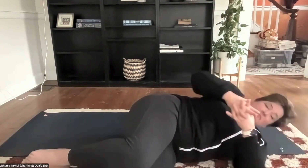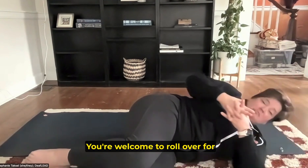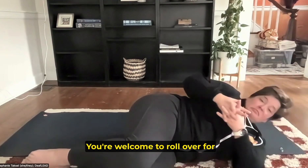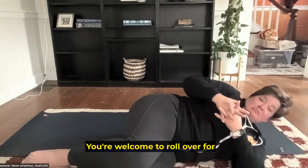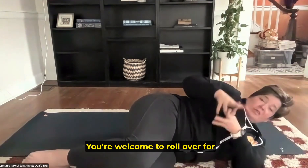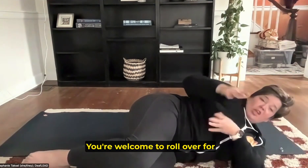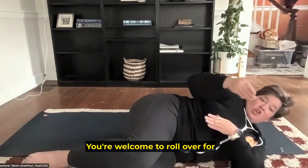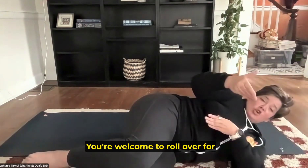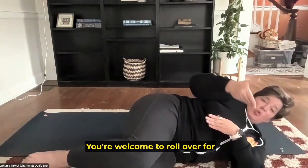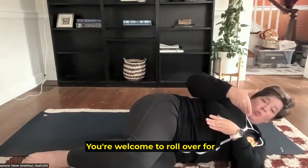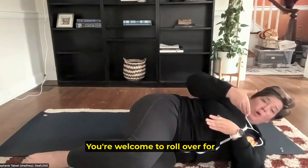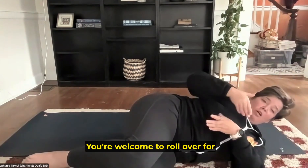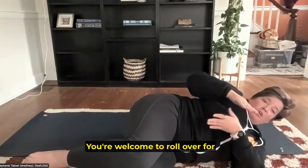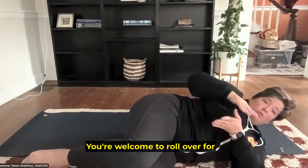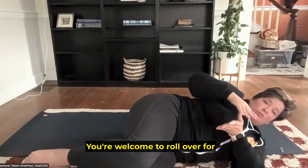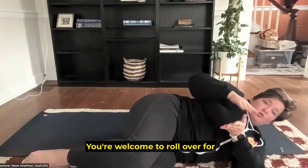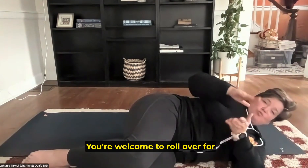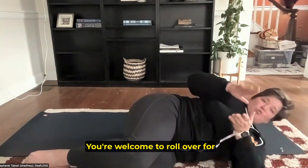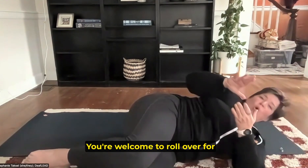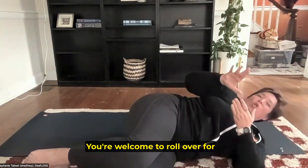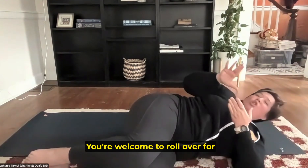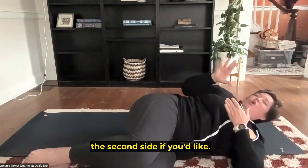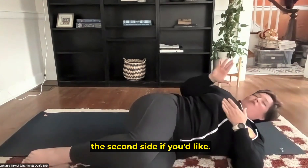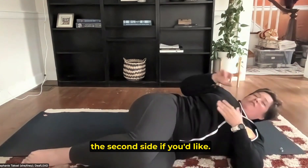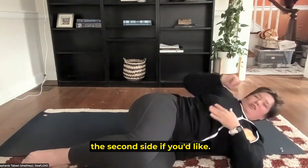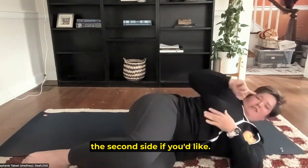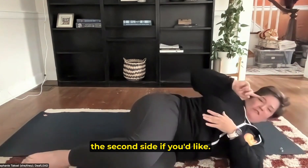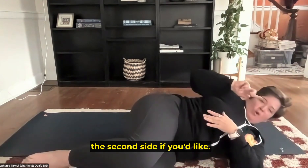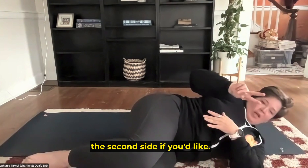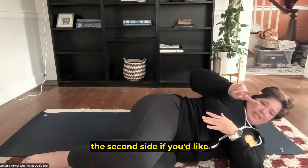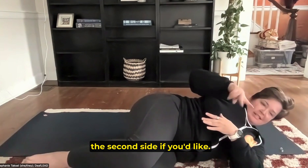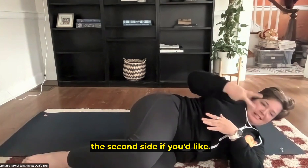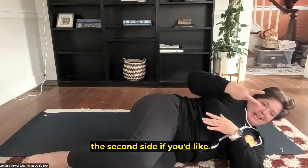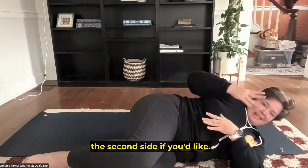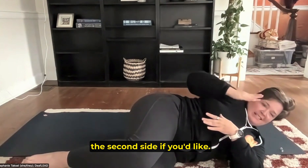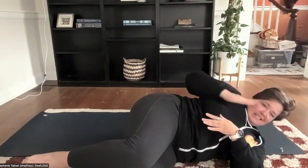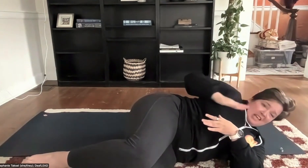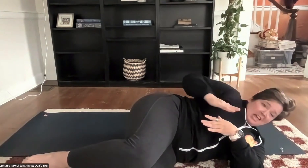You're welcome to roll over for the second side if you'd like.